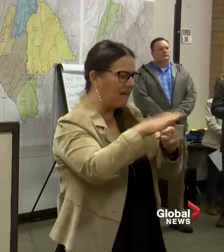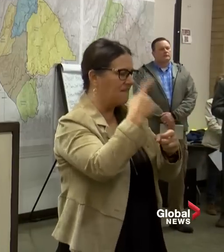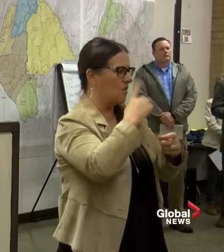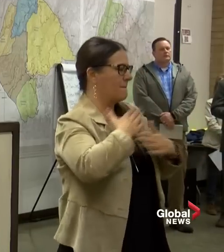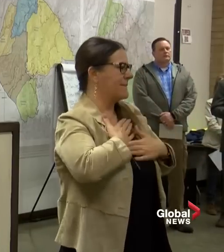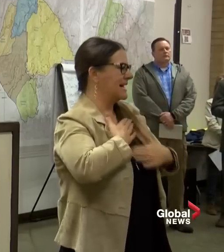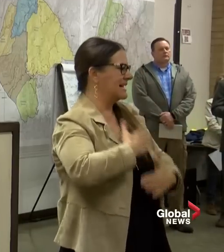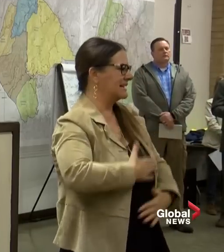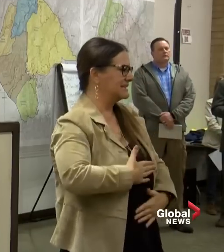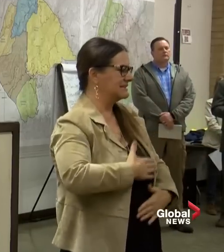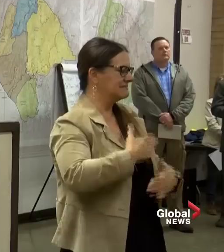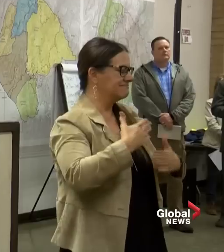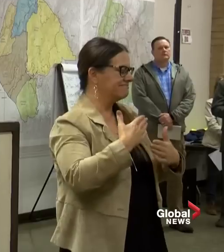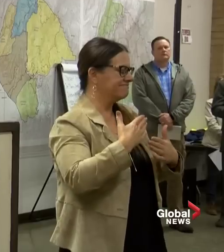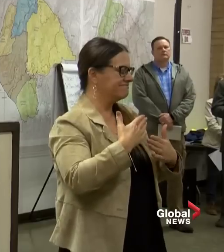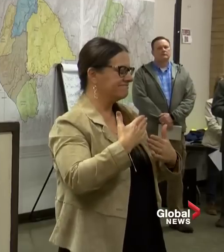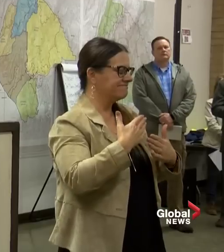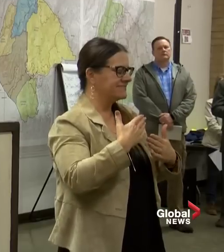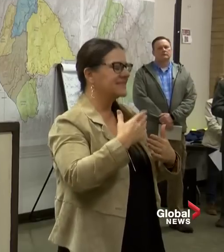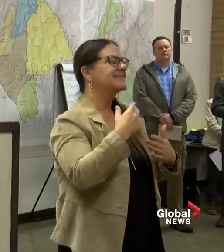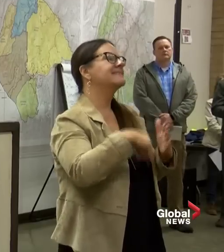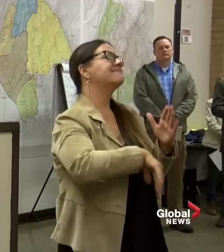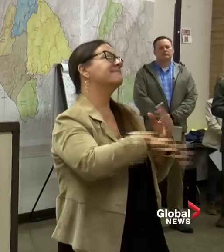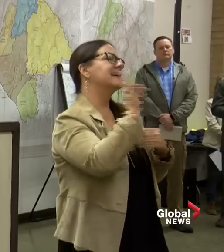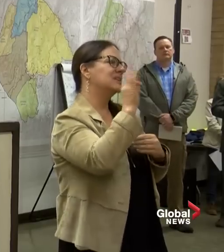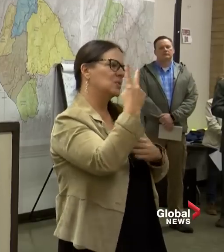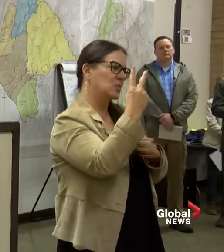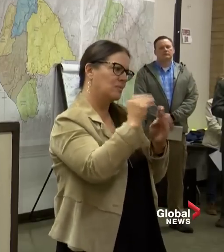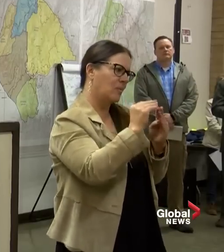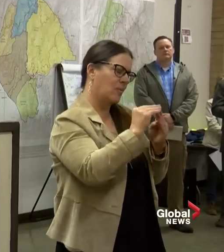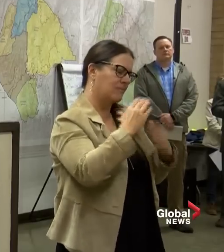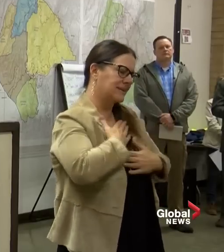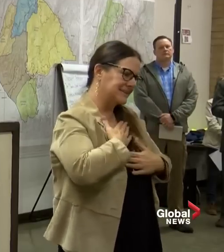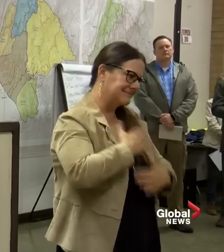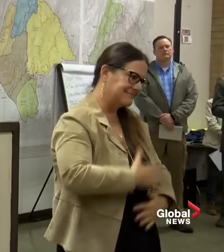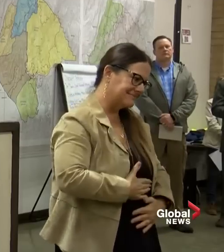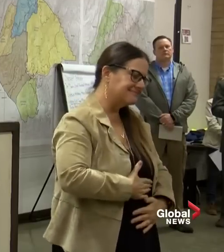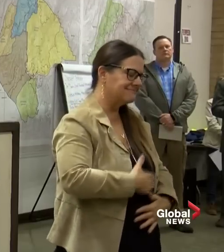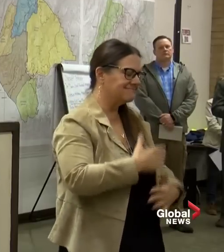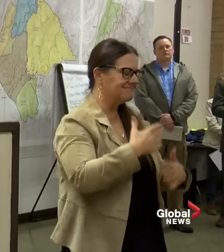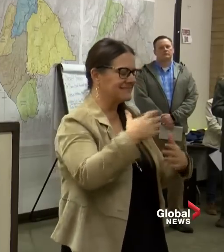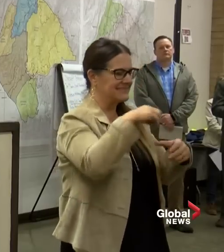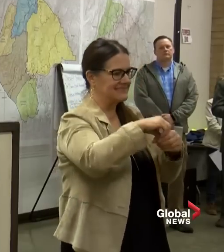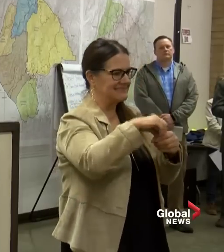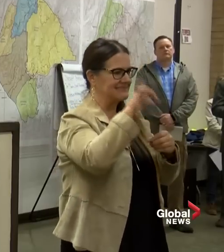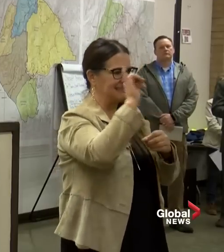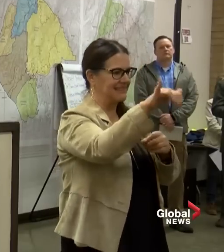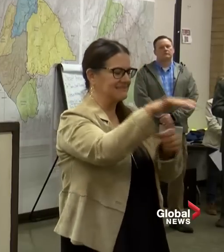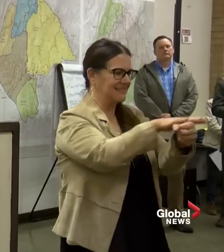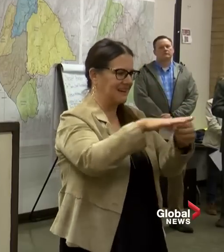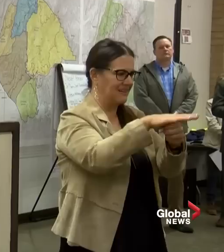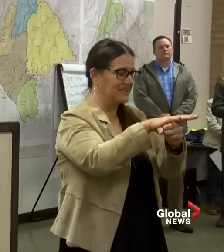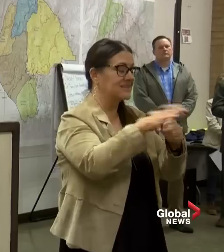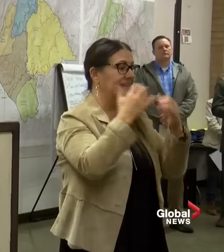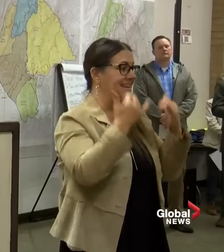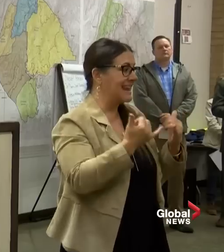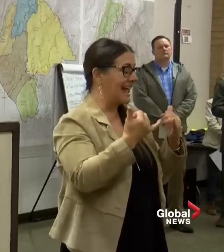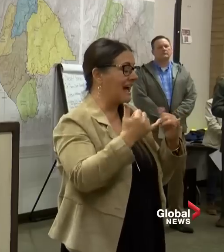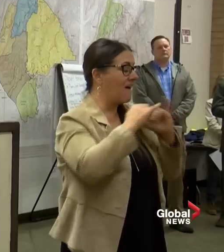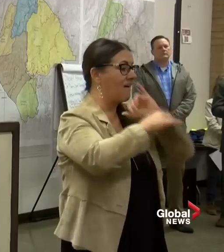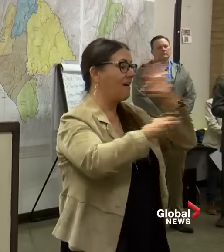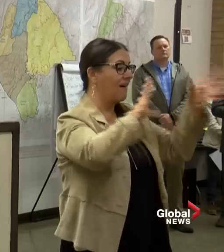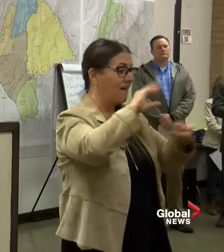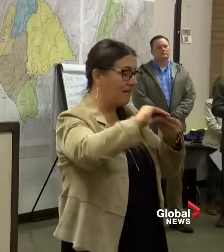tonight, 2 additional human remains were recovered in the affected area, bringing the total number of fatalities to date